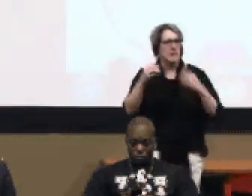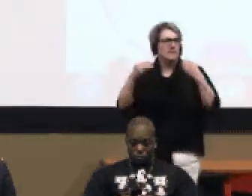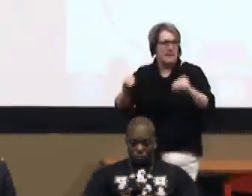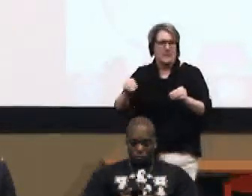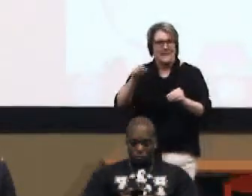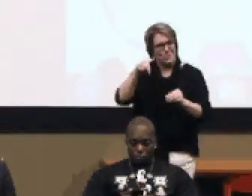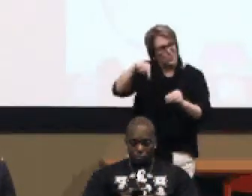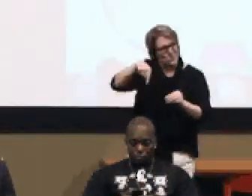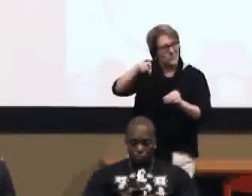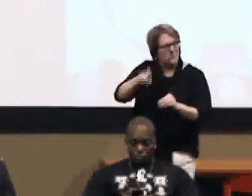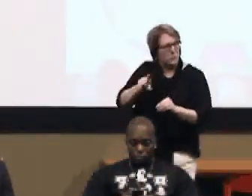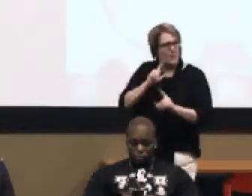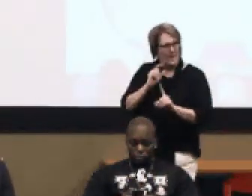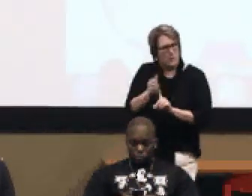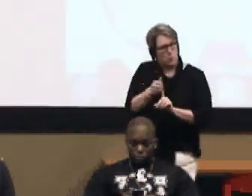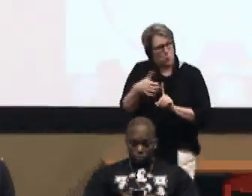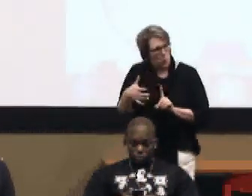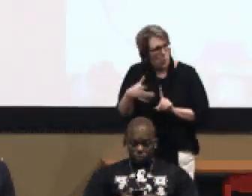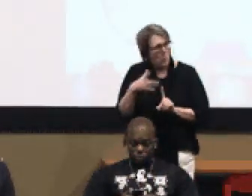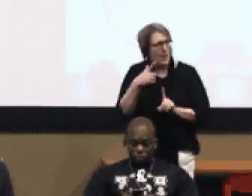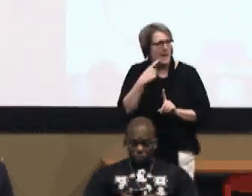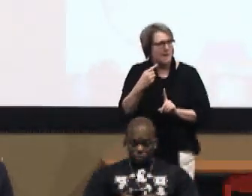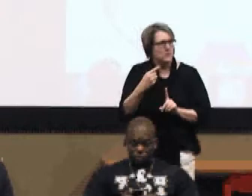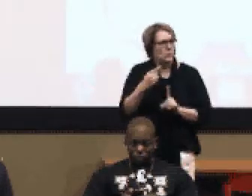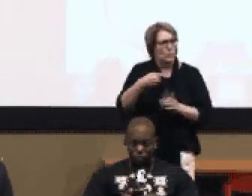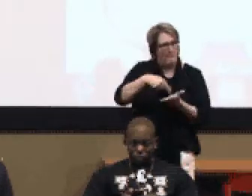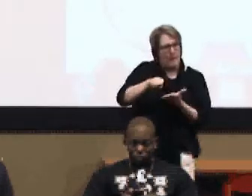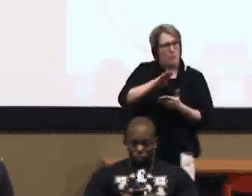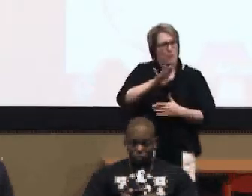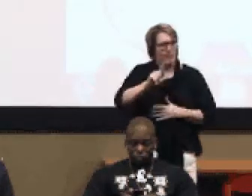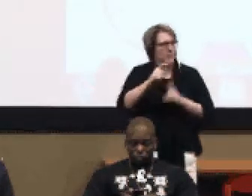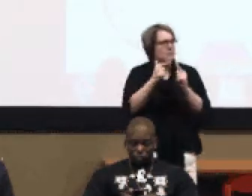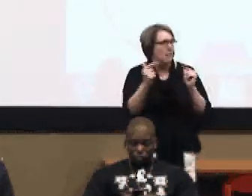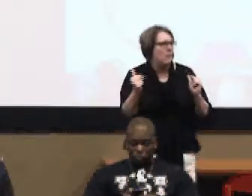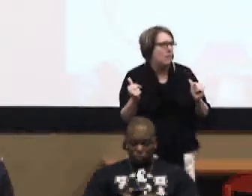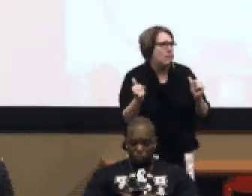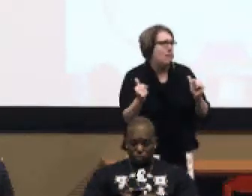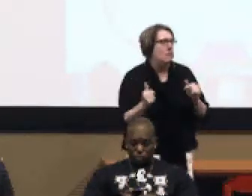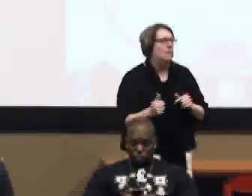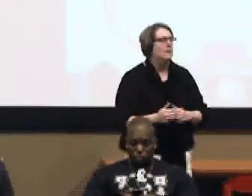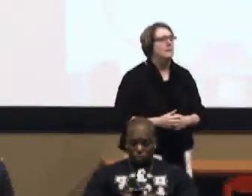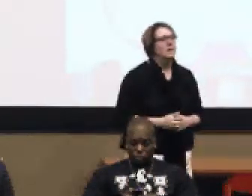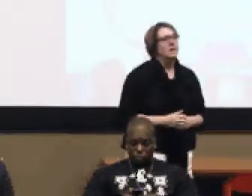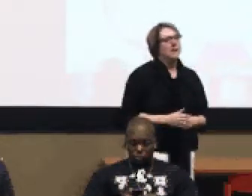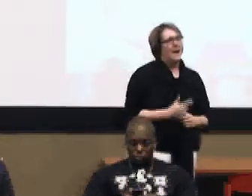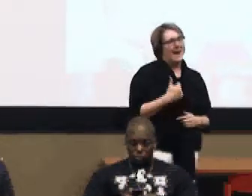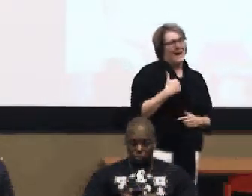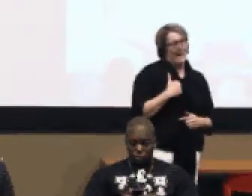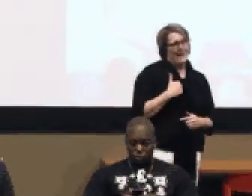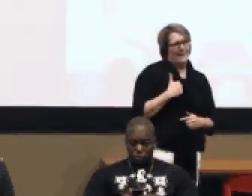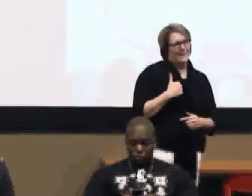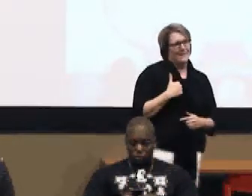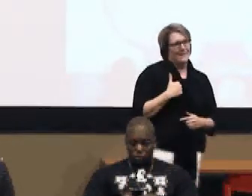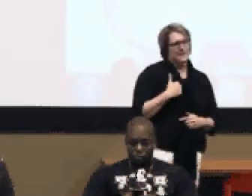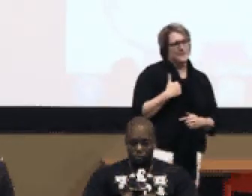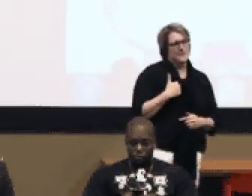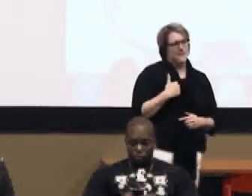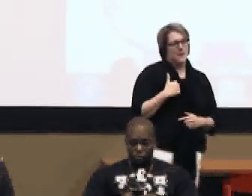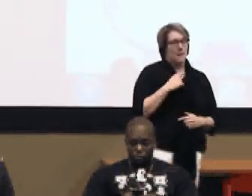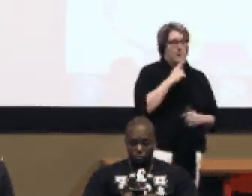need to be doing to grow and to put food on the table and all these sorts of things. So, you know, I'm a big proponent